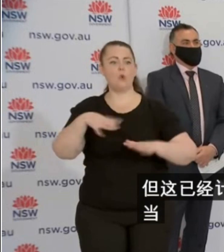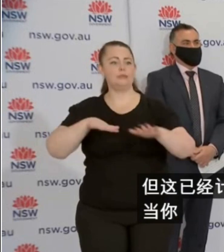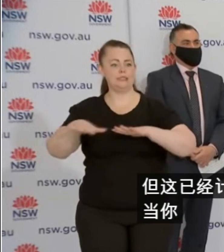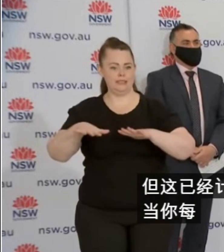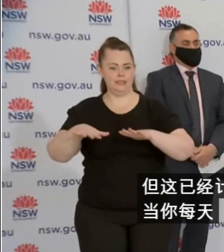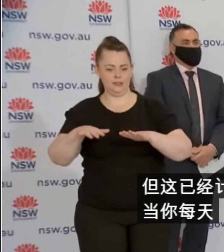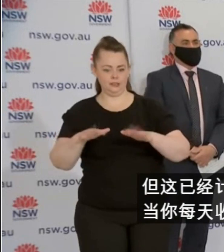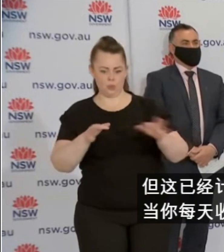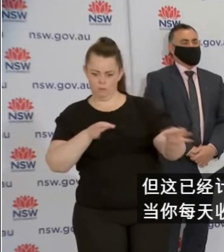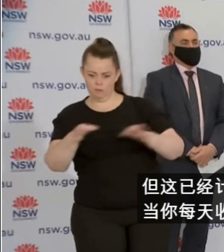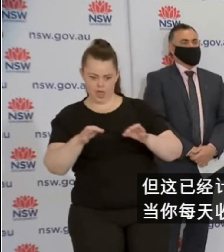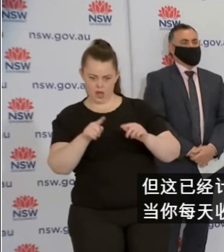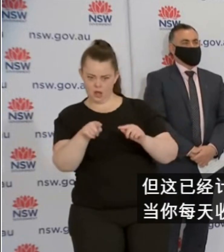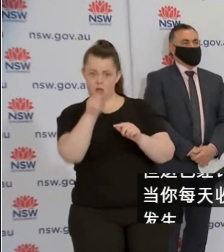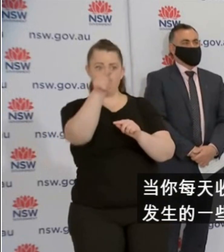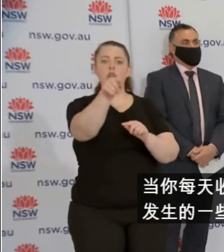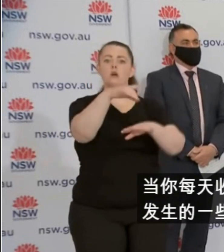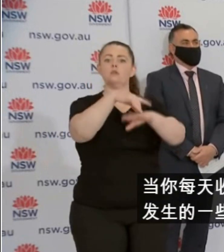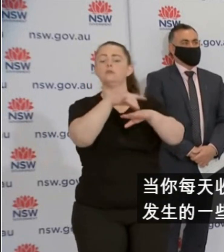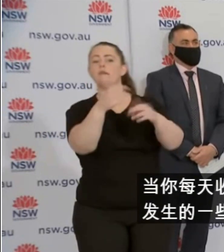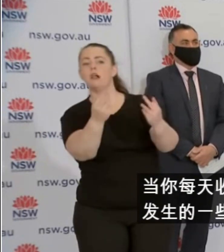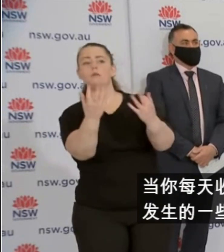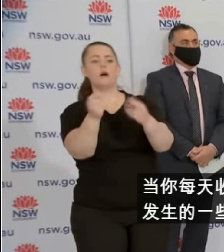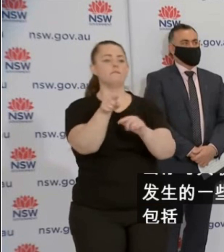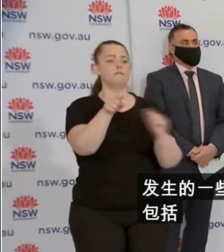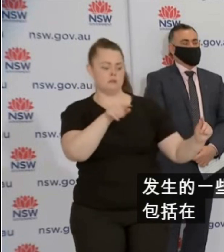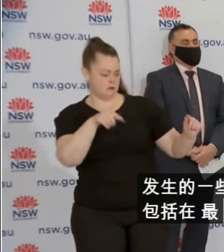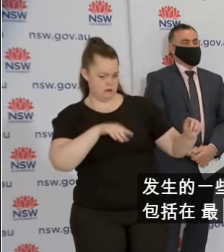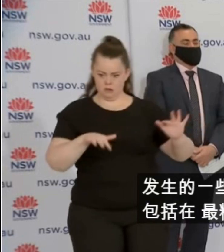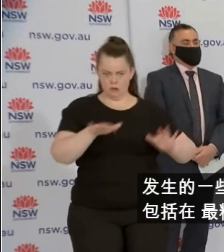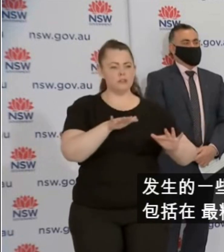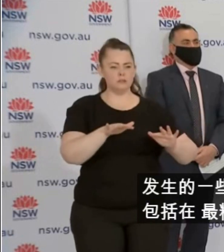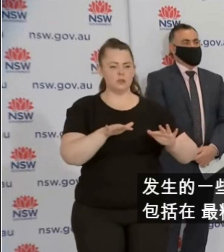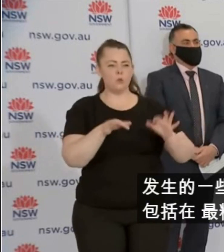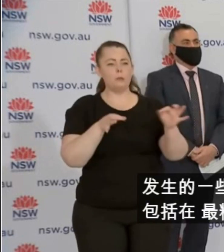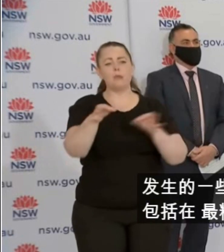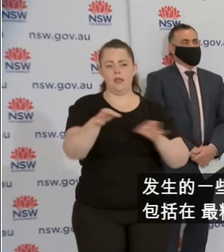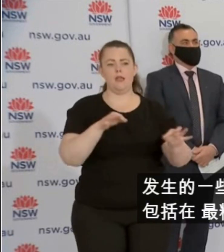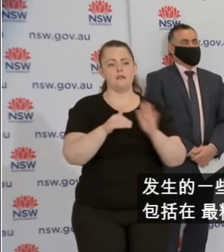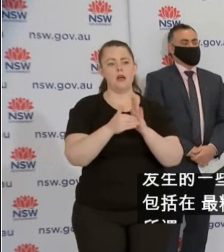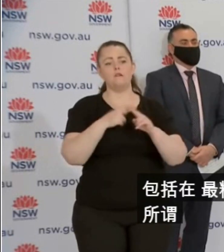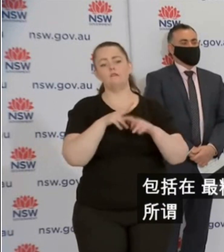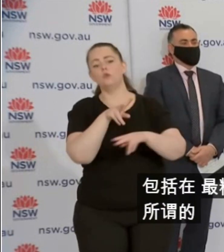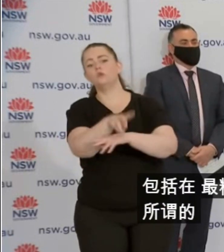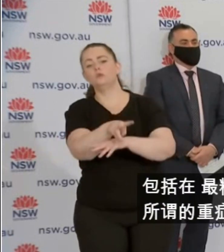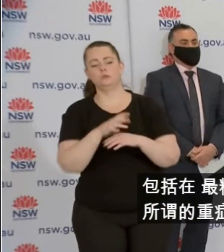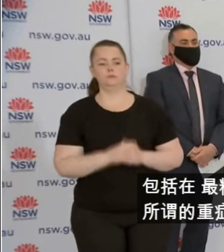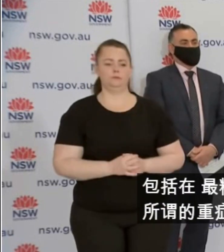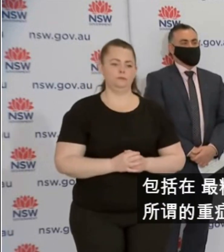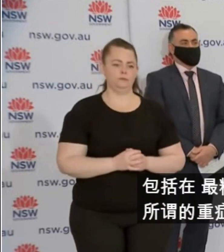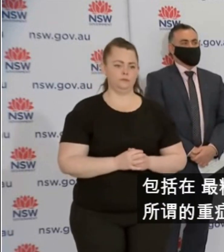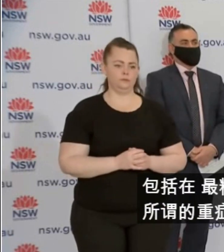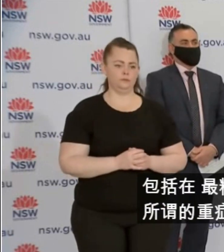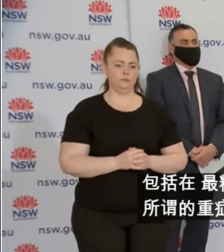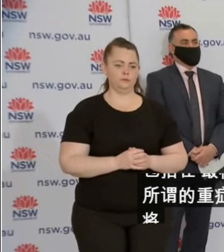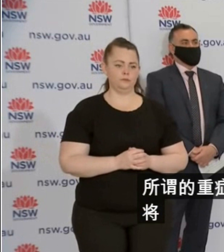So when you get the daily stories about some different procedure happening, including at the worst of times when what is known as an intensive